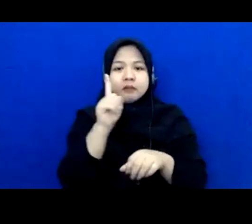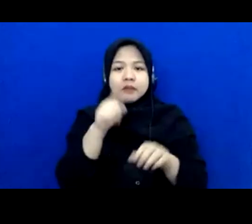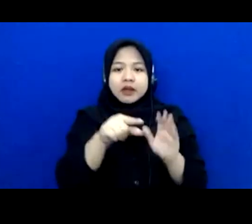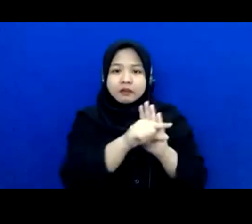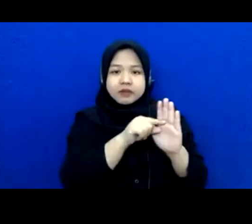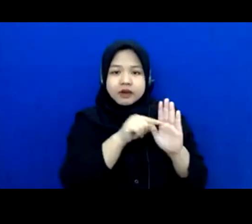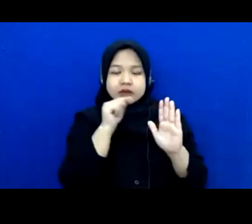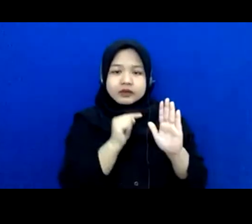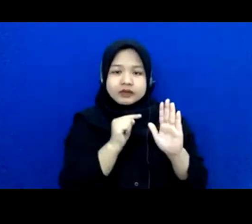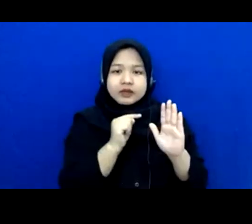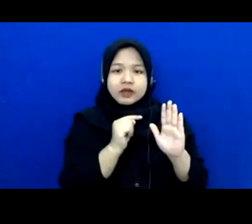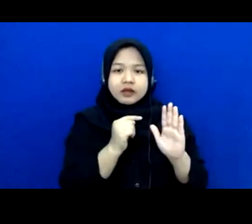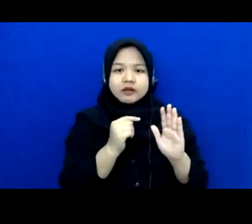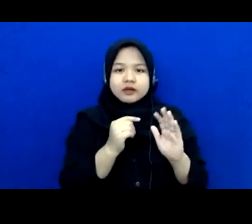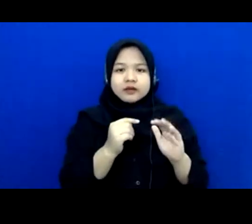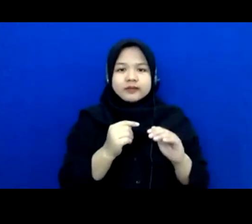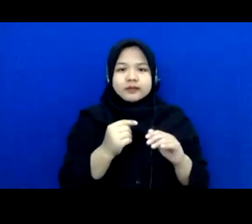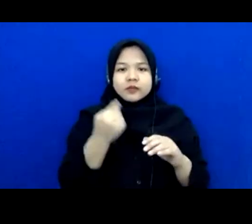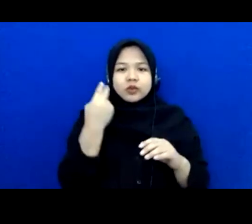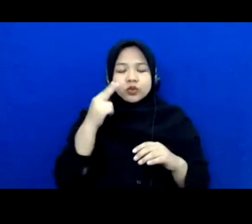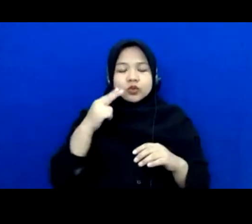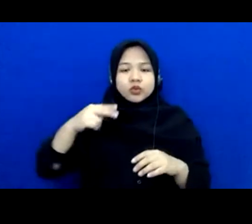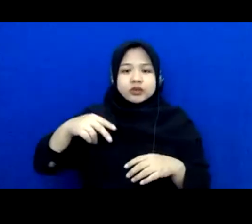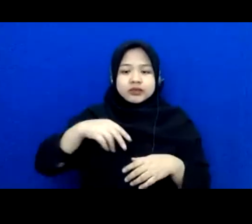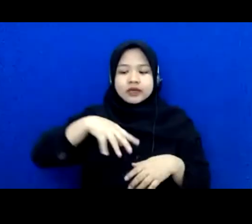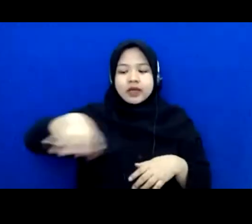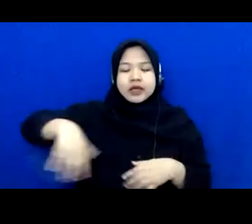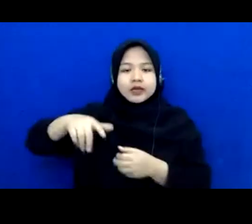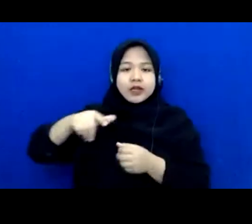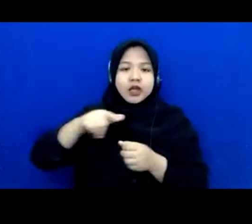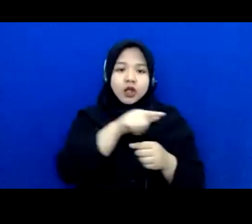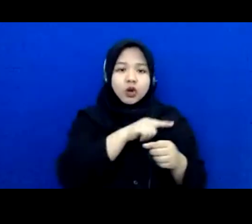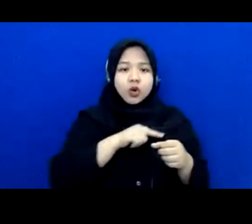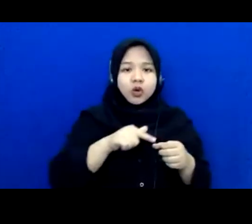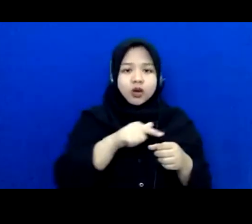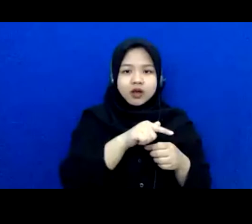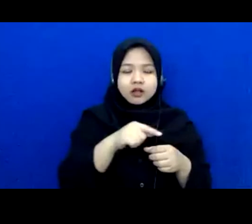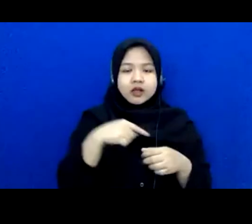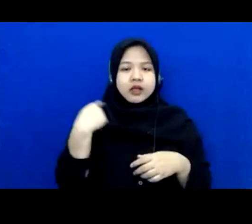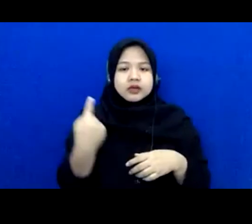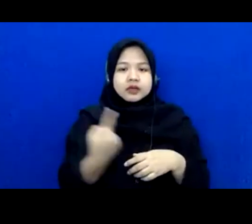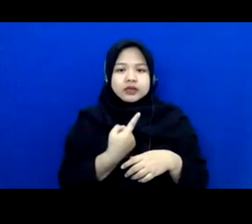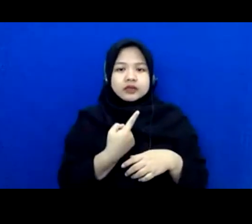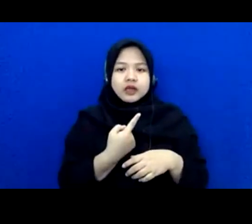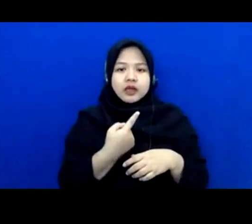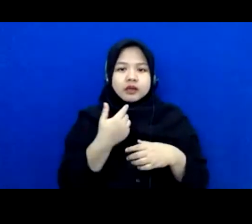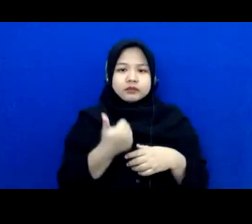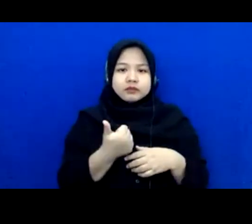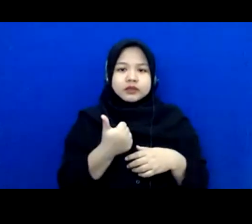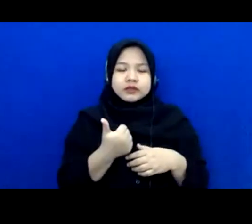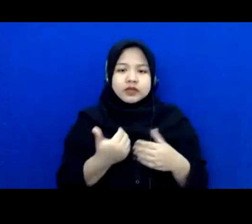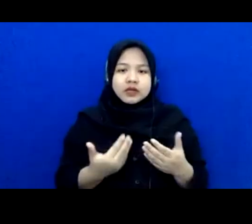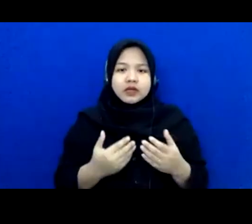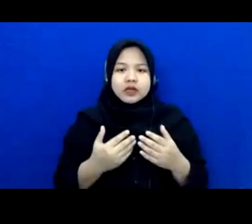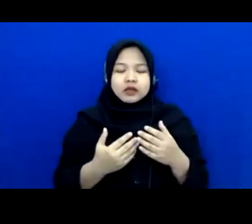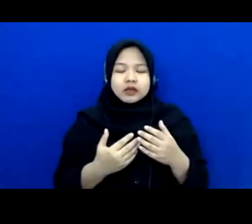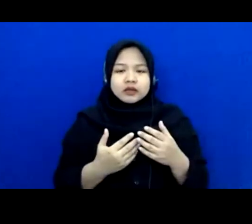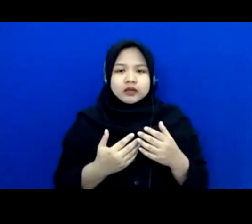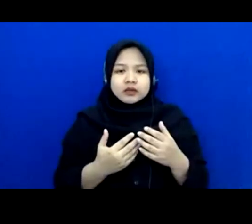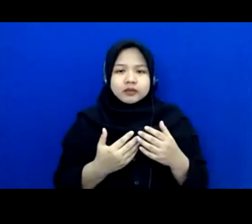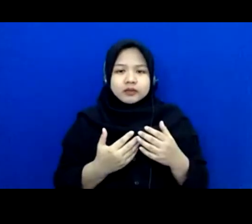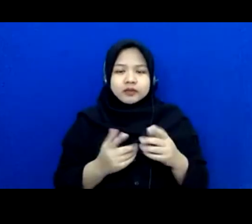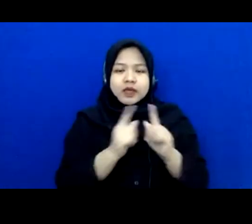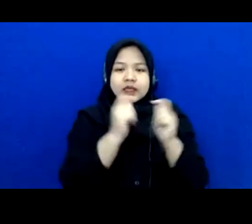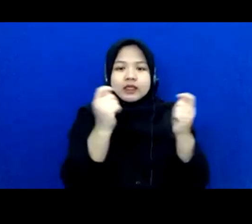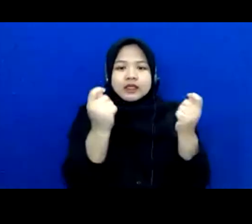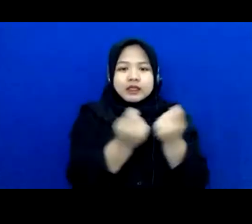profile out there in our local area and do that work to get more walk-in patients in. So that